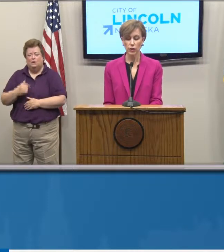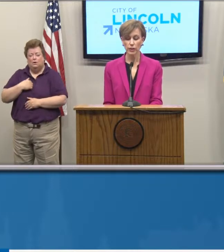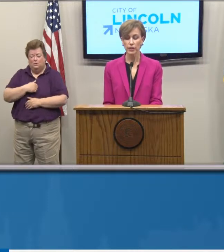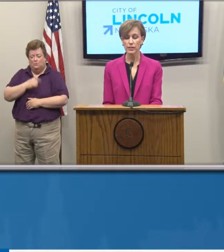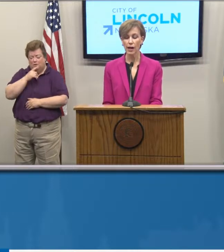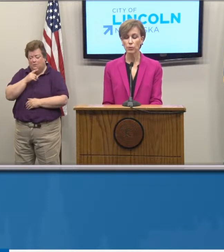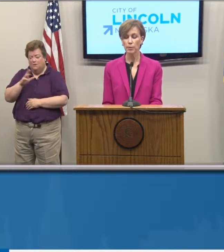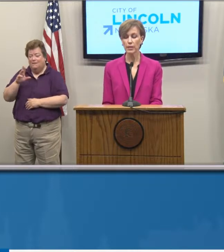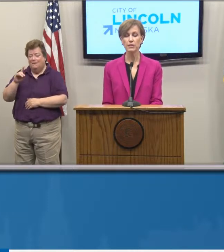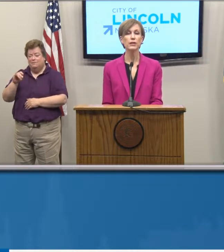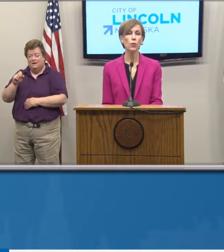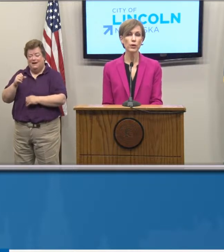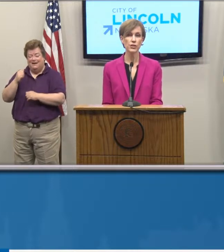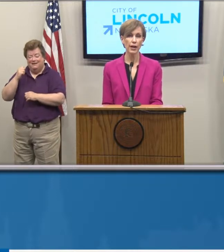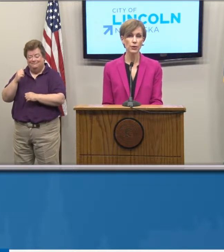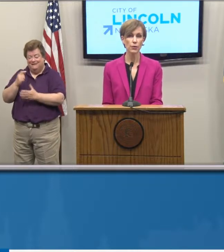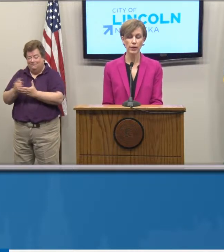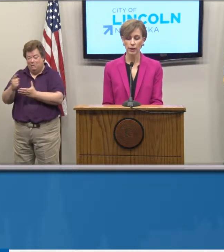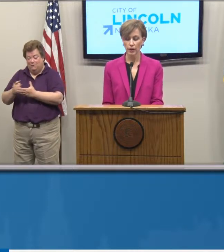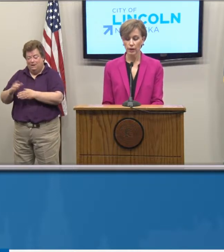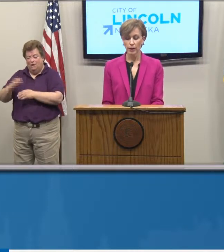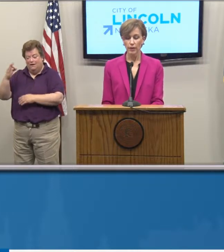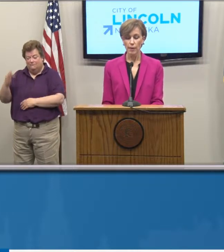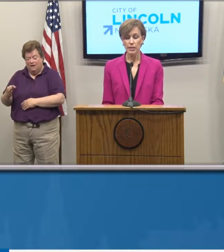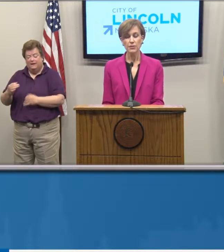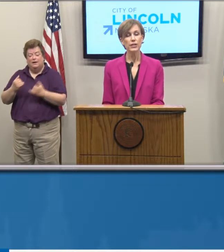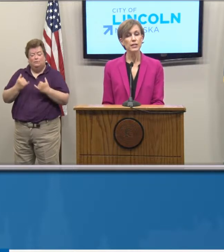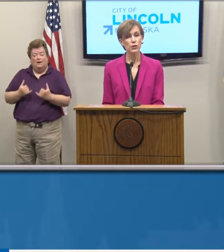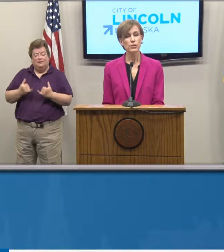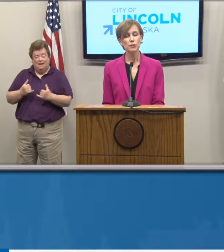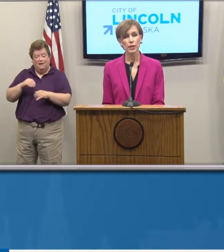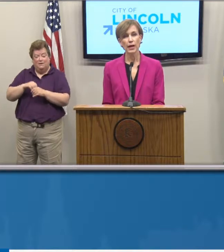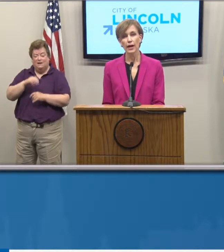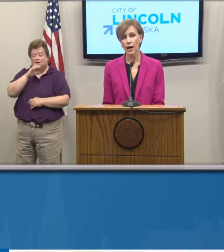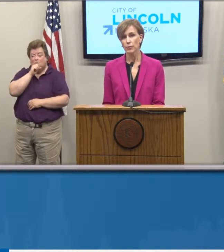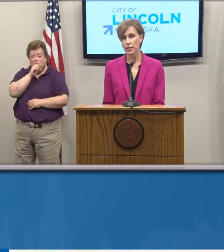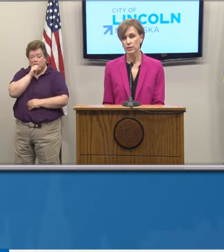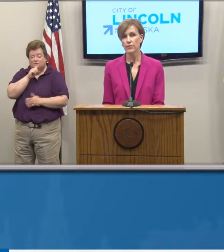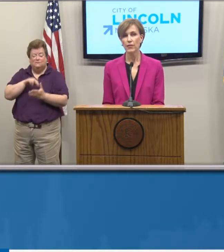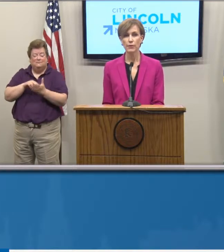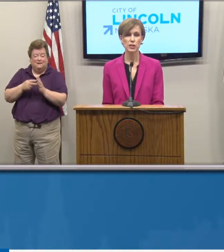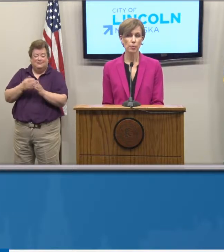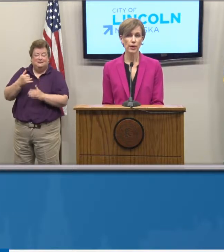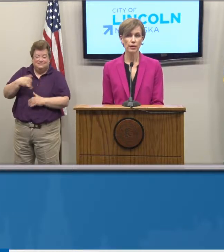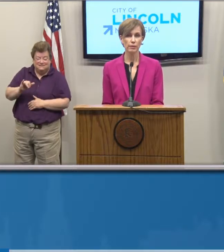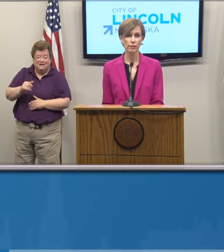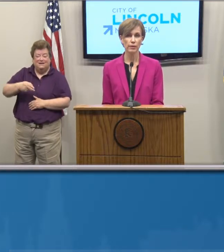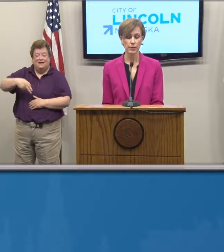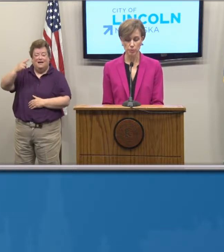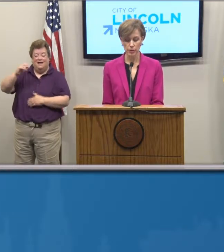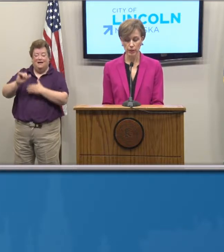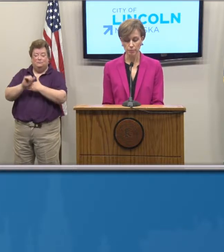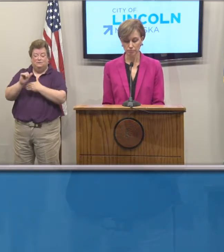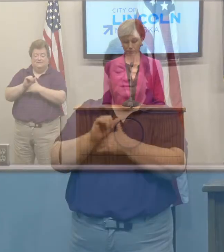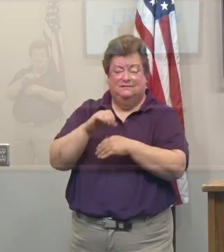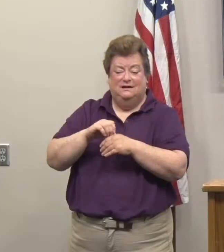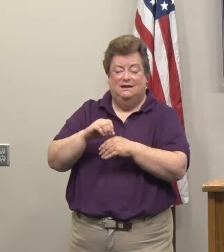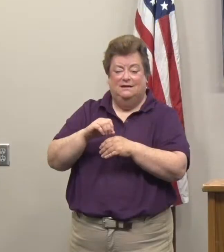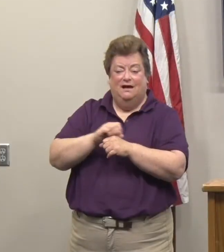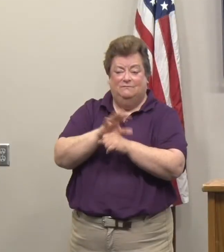and currently the dial remains in the orange category. That means there continues to be a high risk of the virus spreading in our